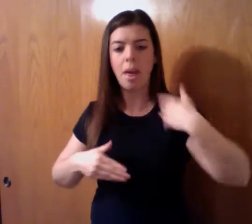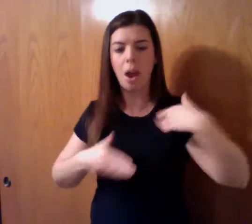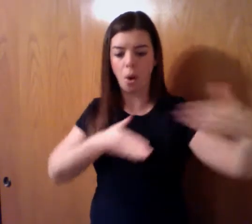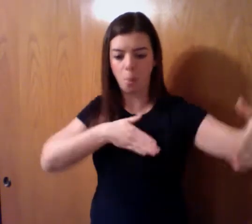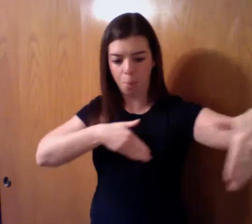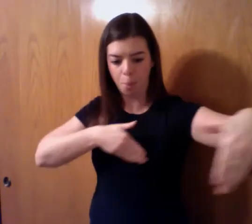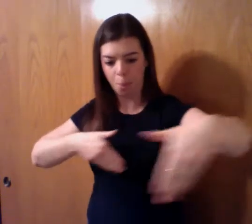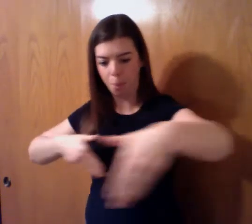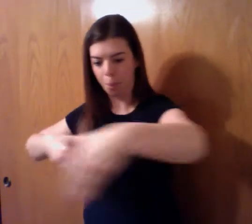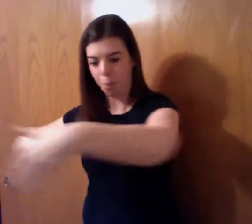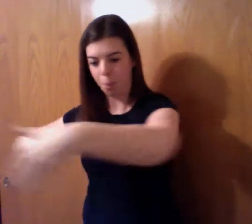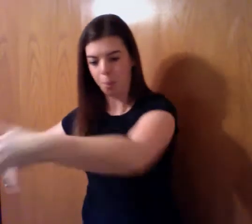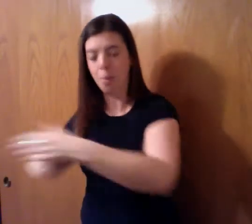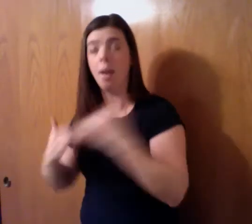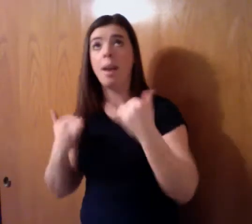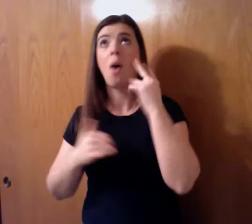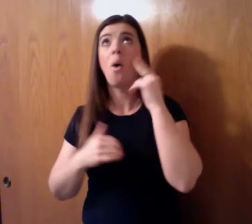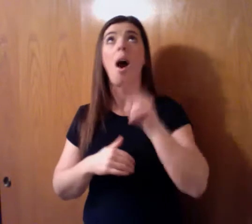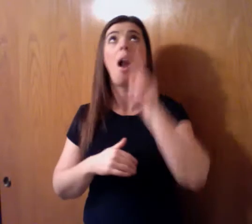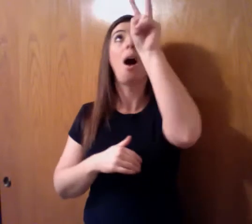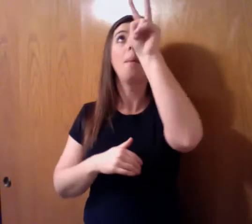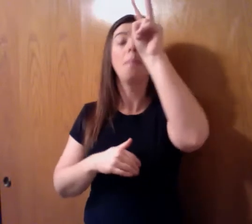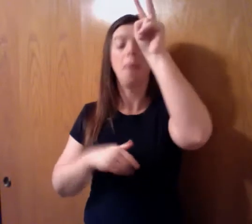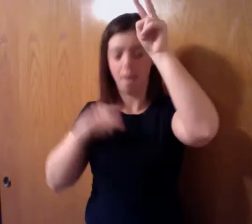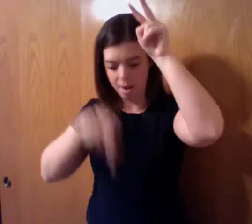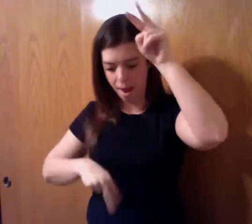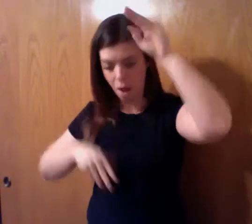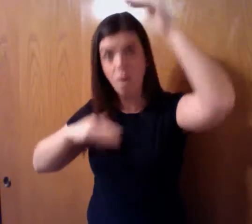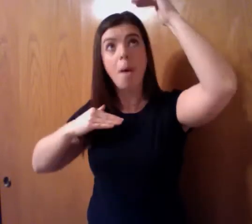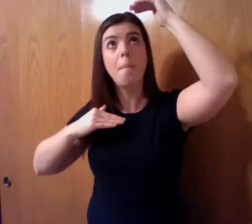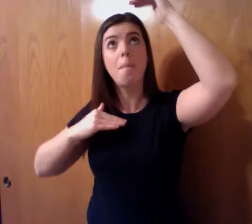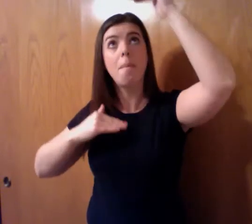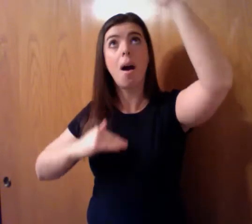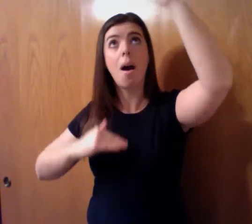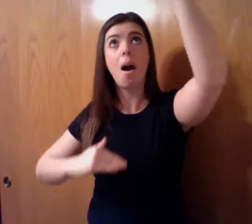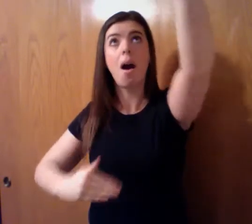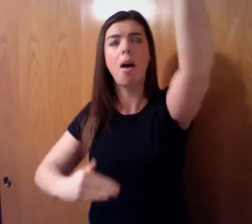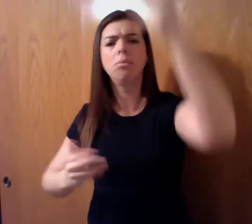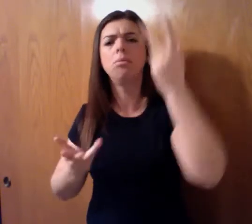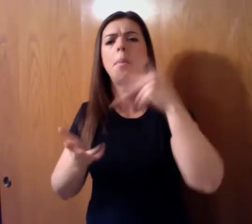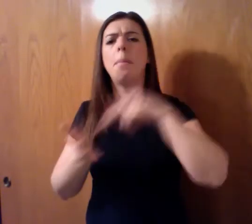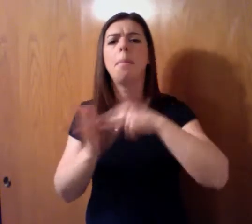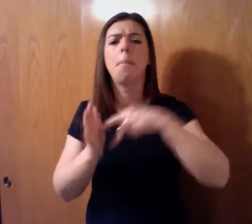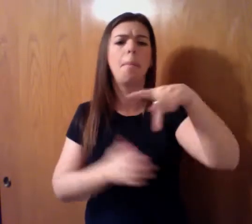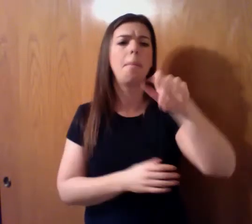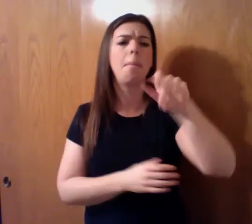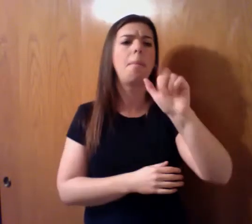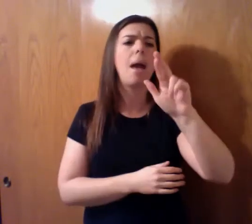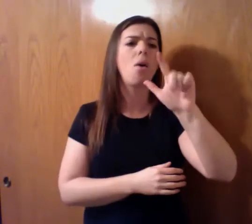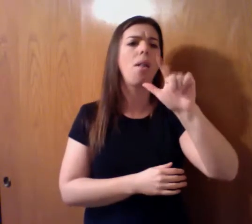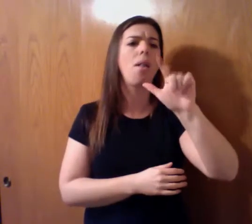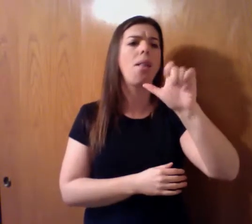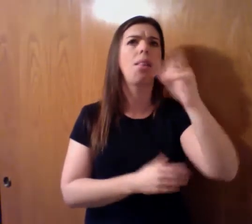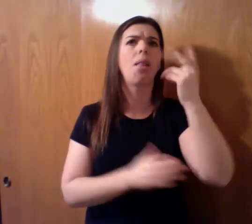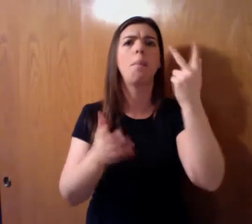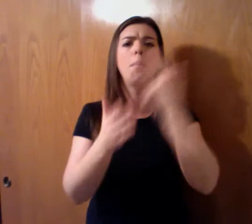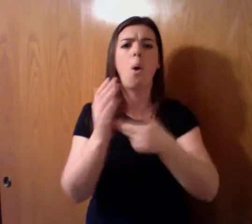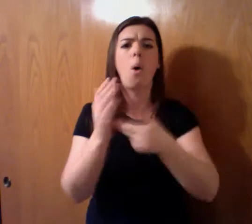you to look at the ceiling and I want you to look at the floor. They're parallel. What do you think parallel might mean? Nicole? Opposite of each other.